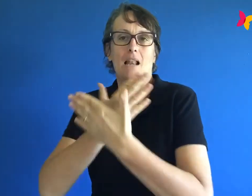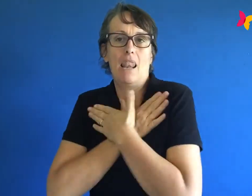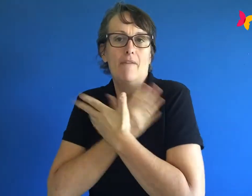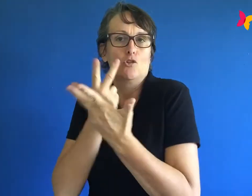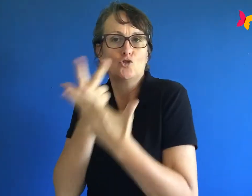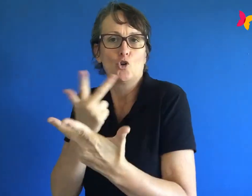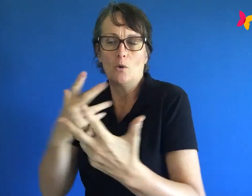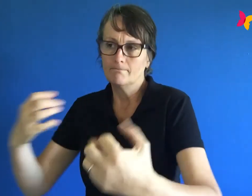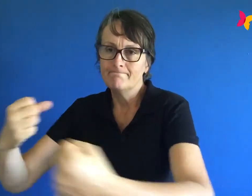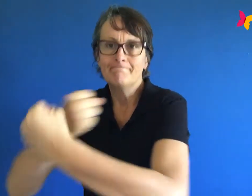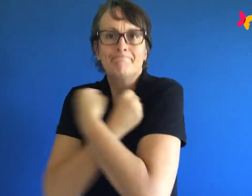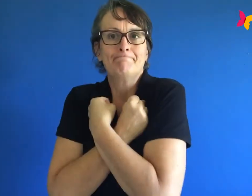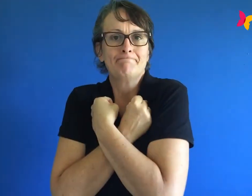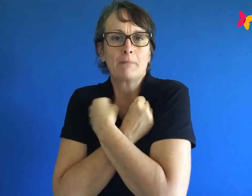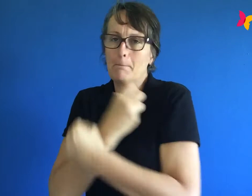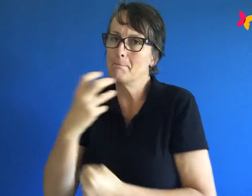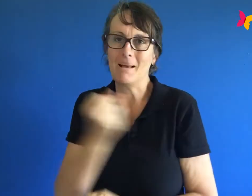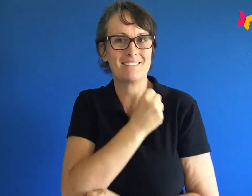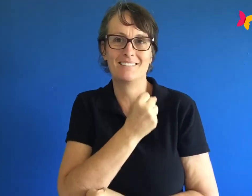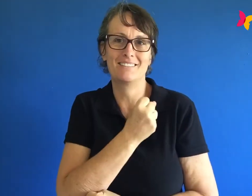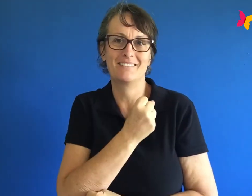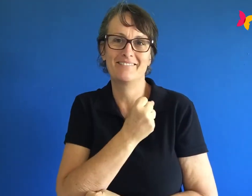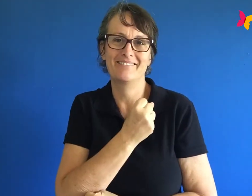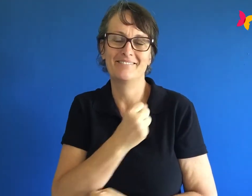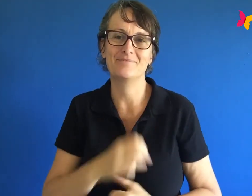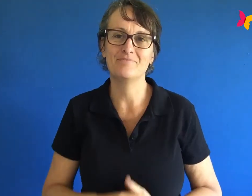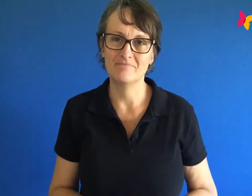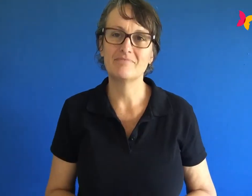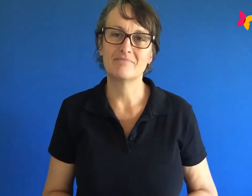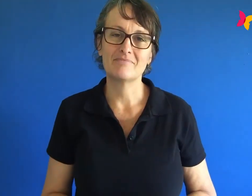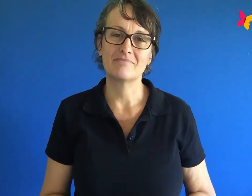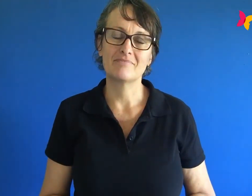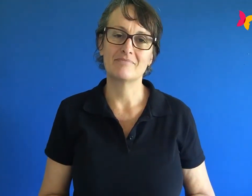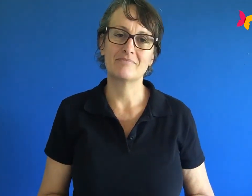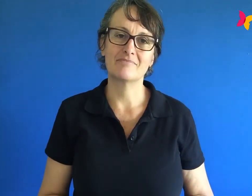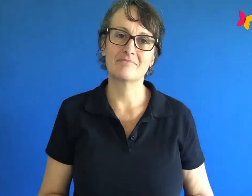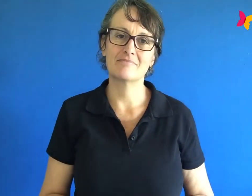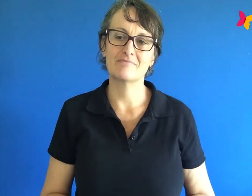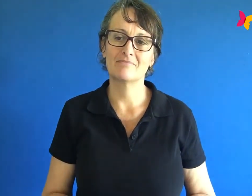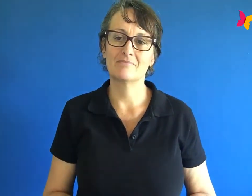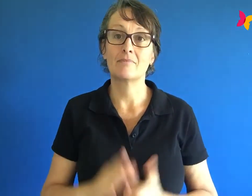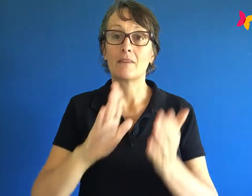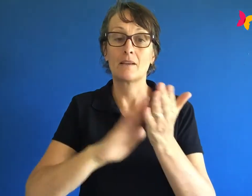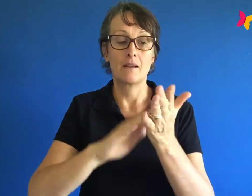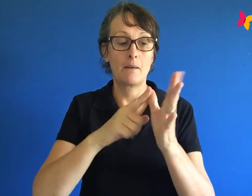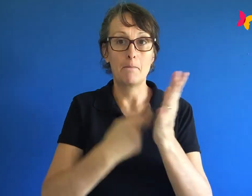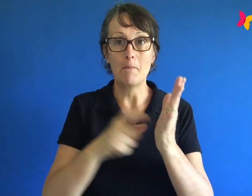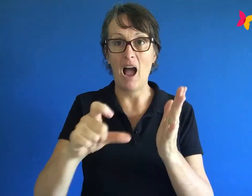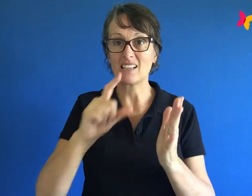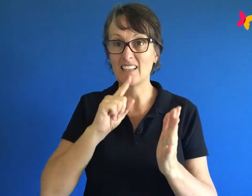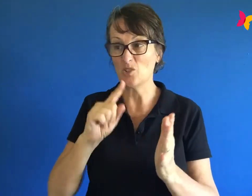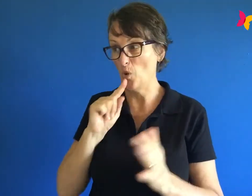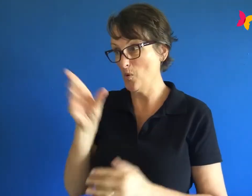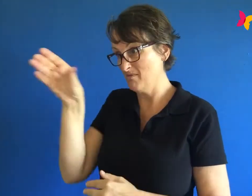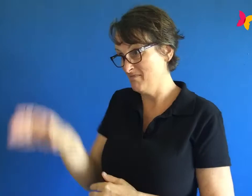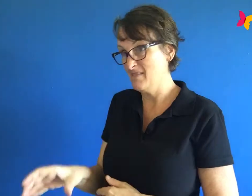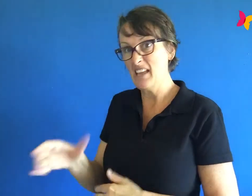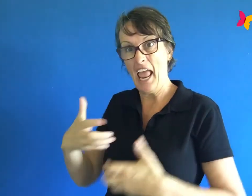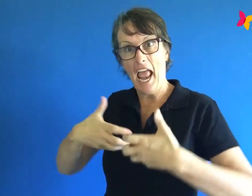to dial it up to 10, you know. So you've got this angry, sullen kid in front of you, and you're just like, I'm going to bear hug